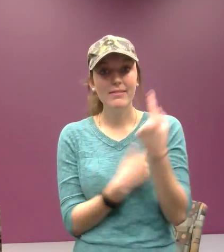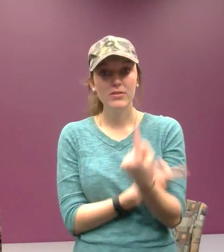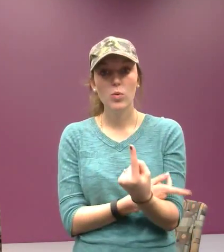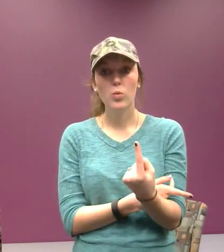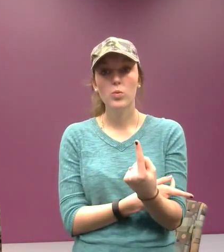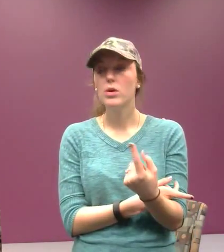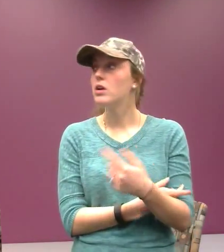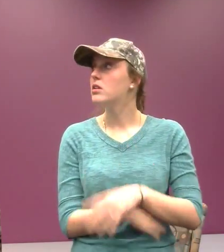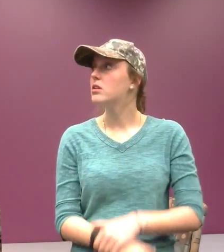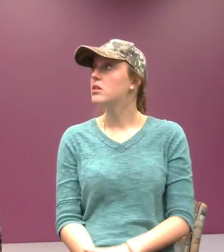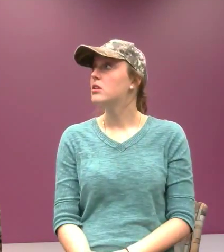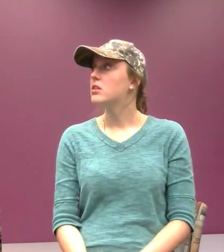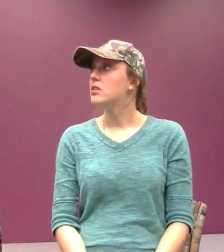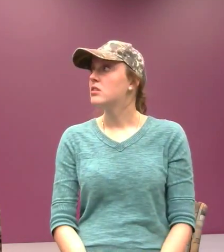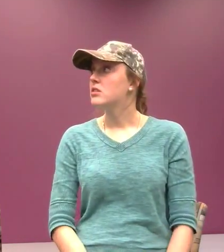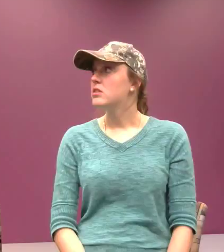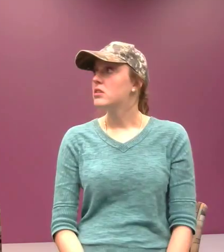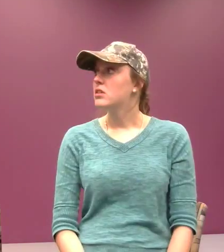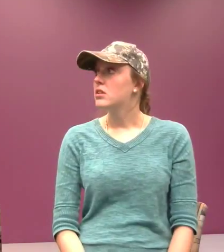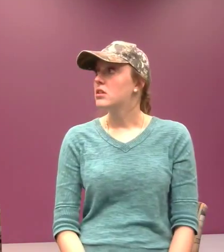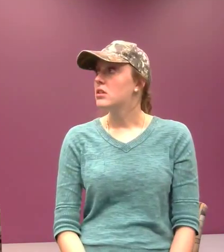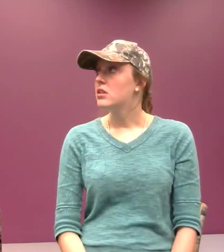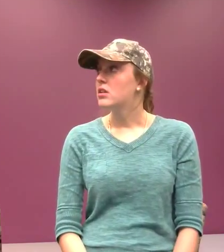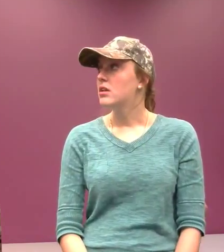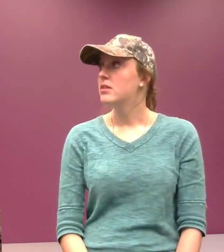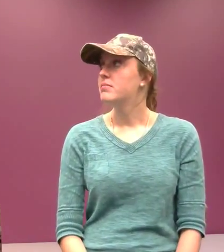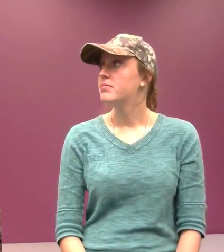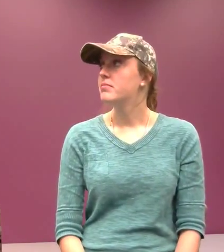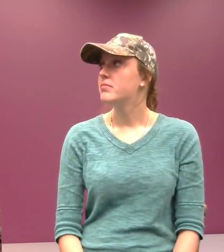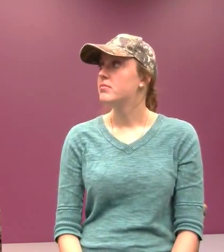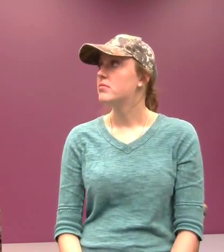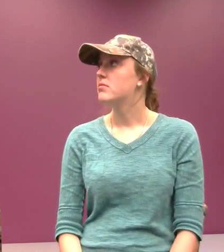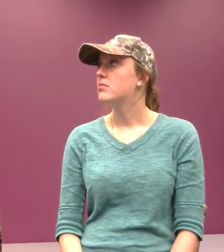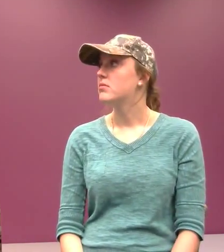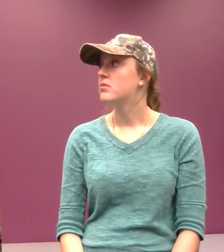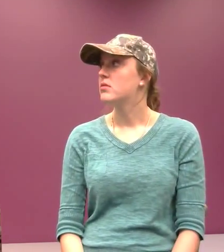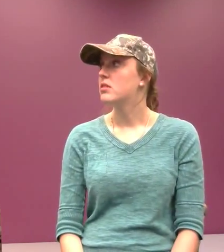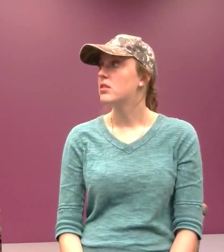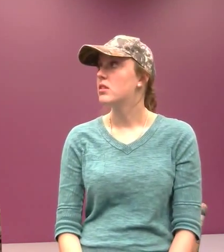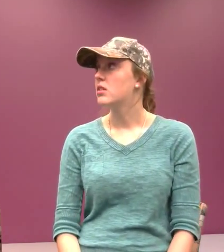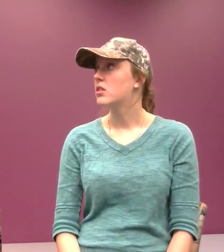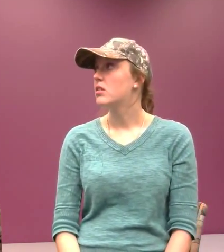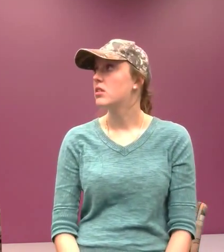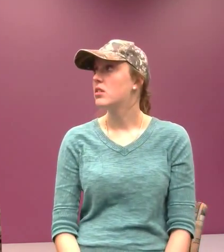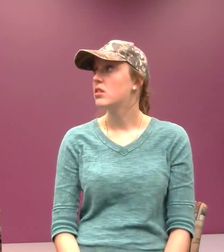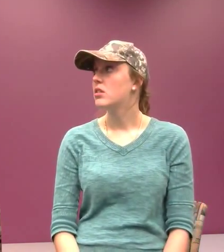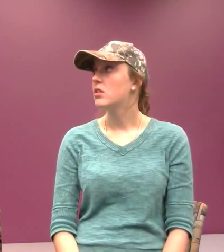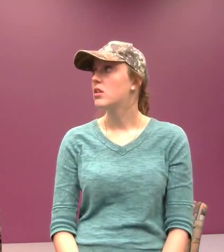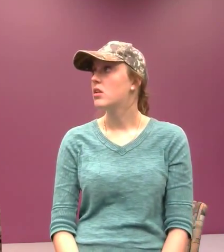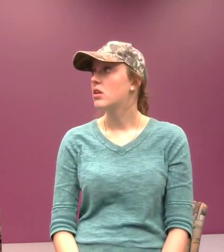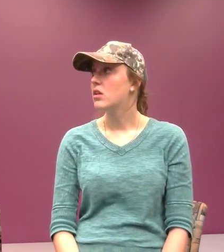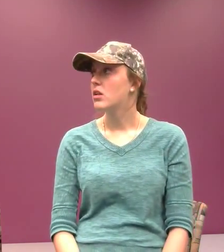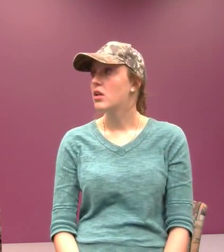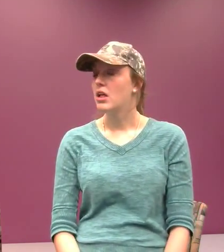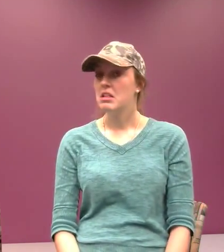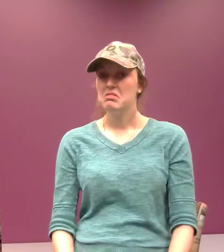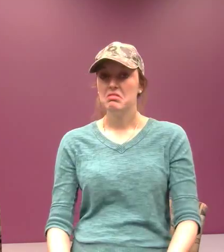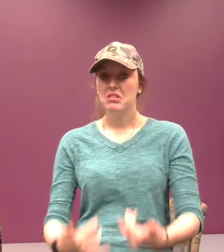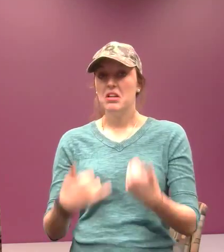a property in your book order called the cancellation property, which allows you to take the same number off the top and bottom. But what they're really